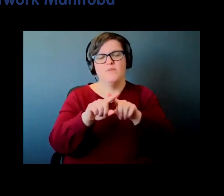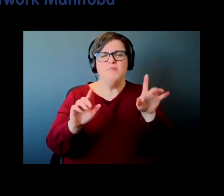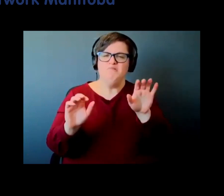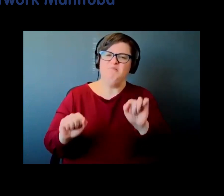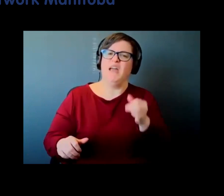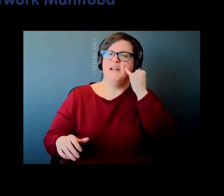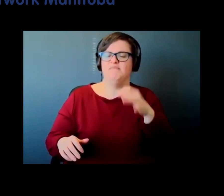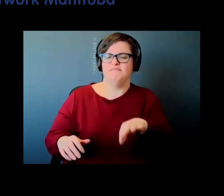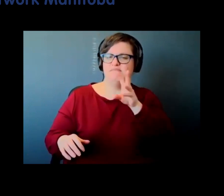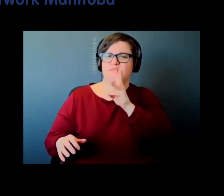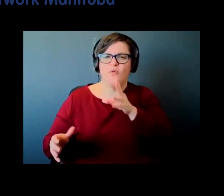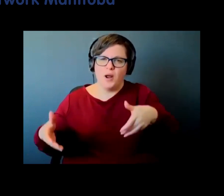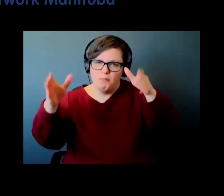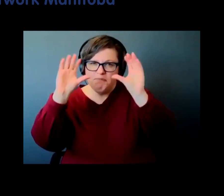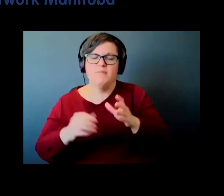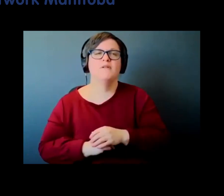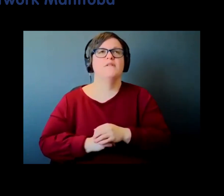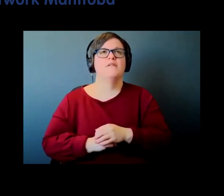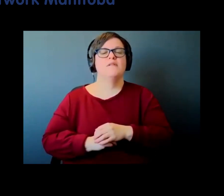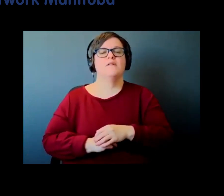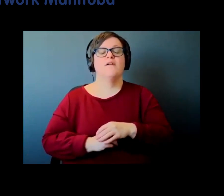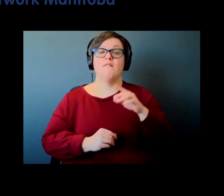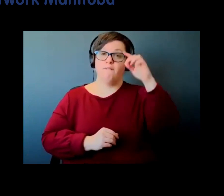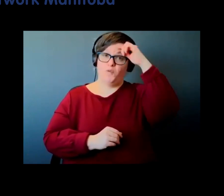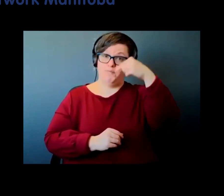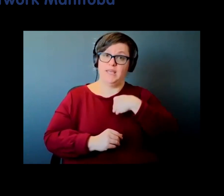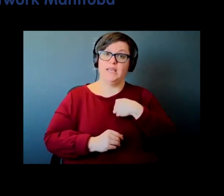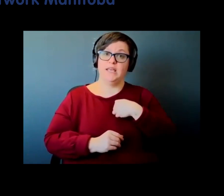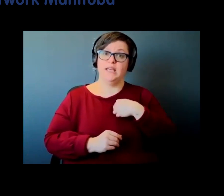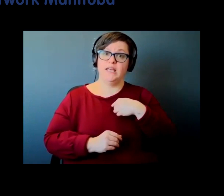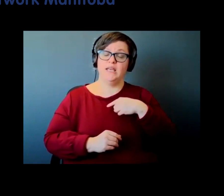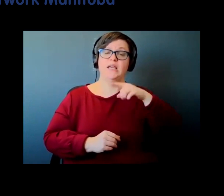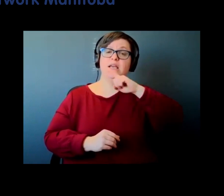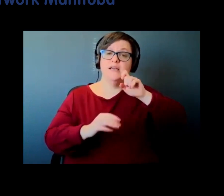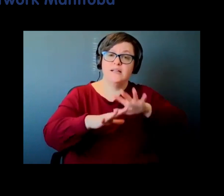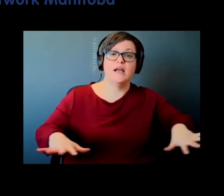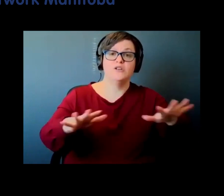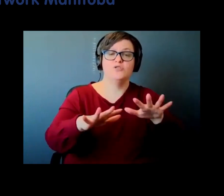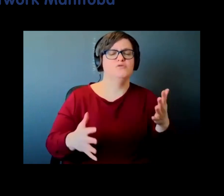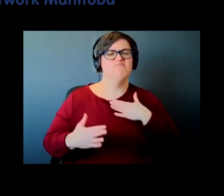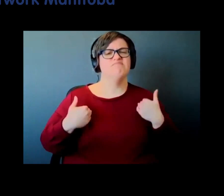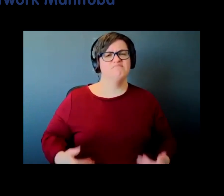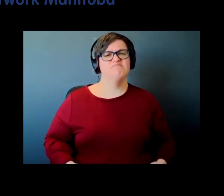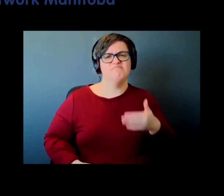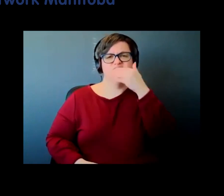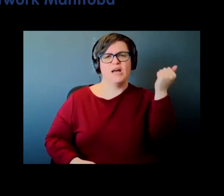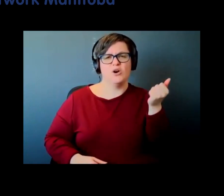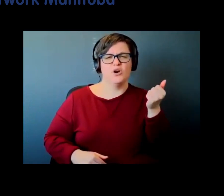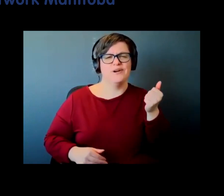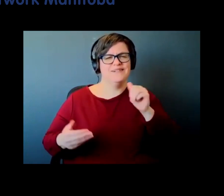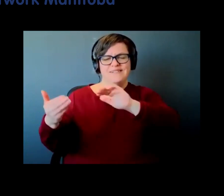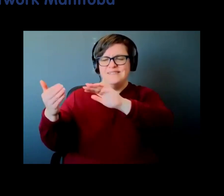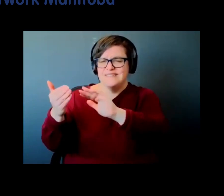and I find that I can cope better away from like the electricity, perfumes, all the